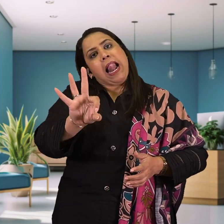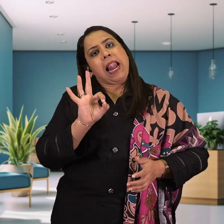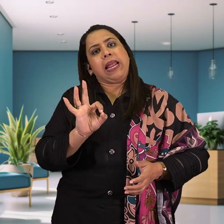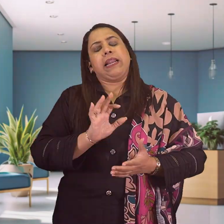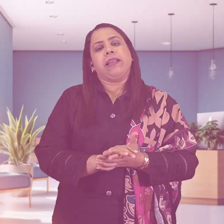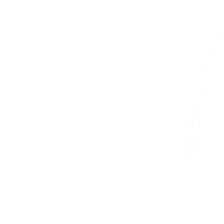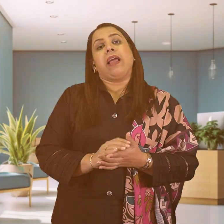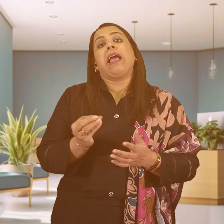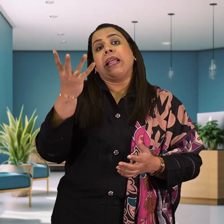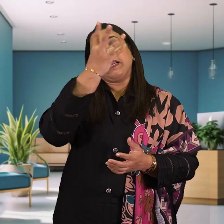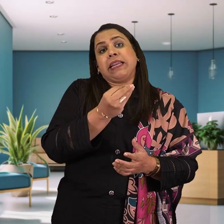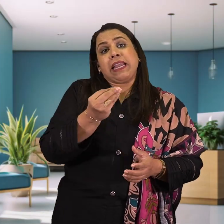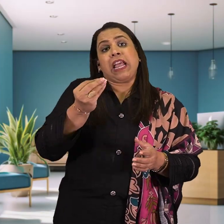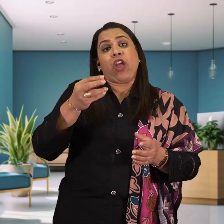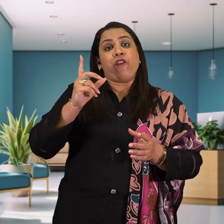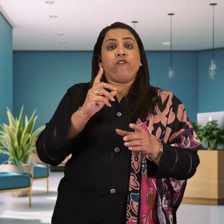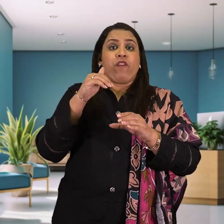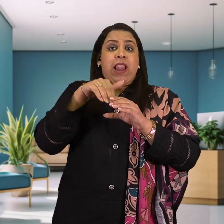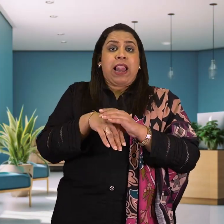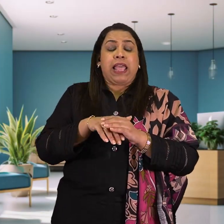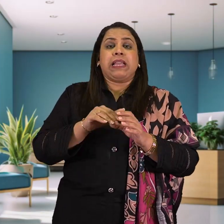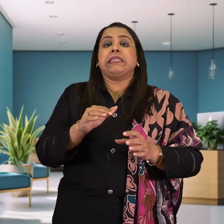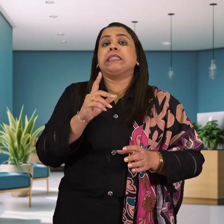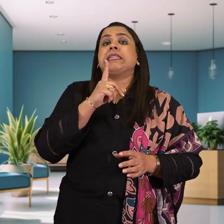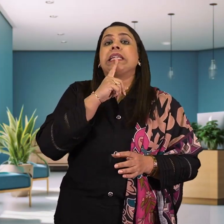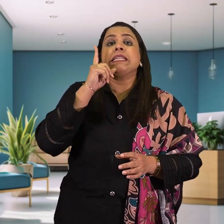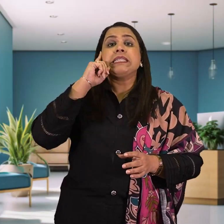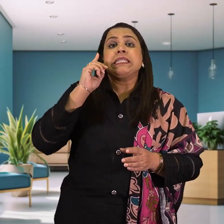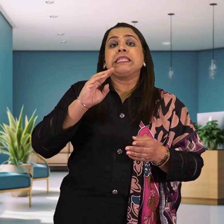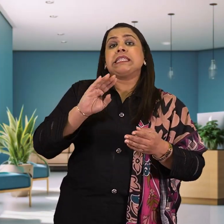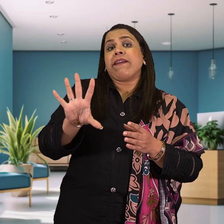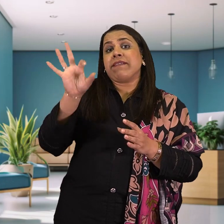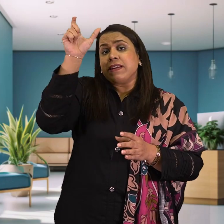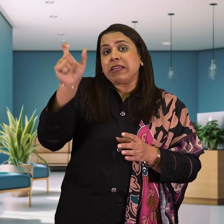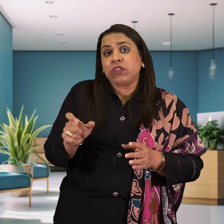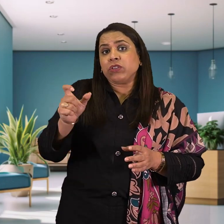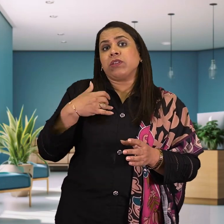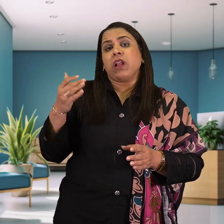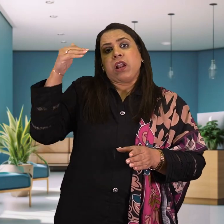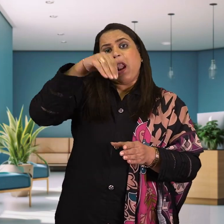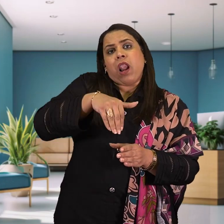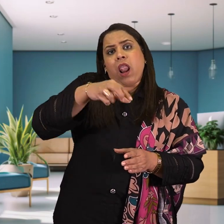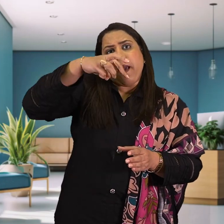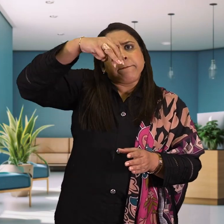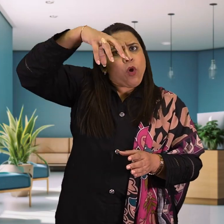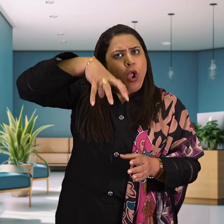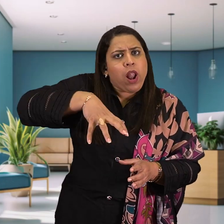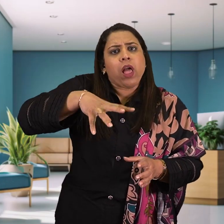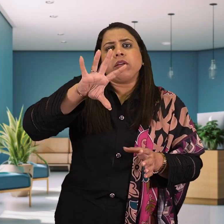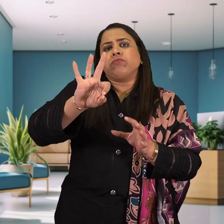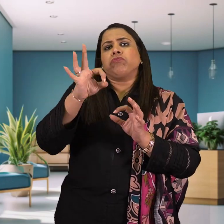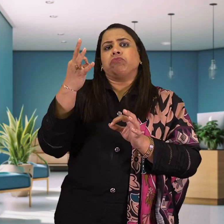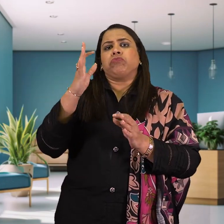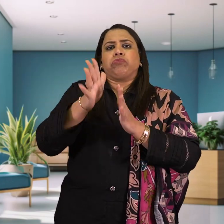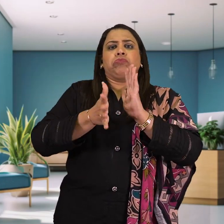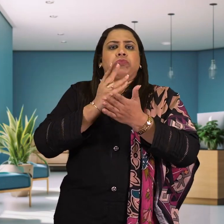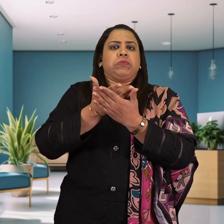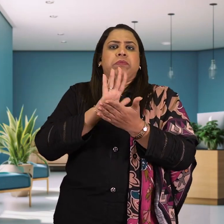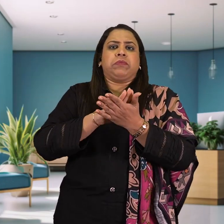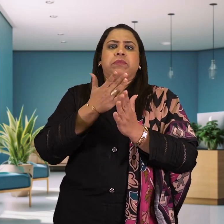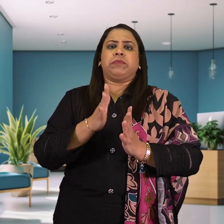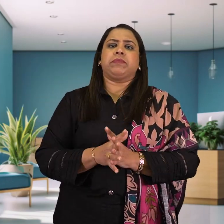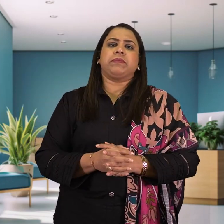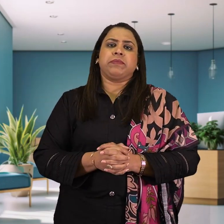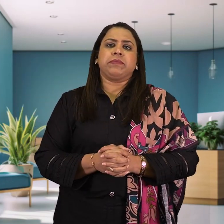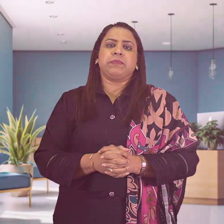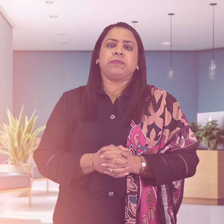to select their leader. On the day of elections, deaf individuals usually have to rely on others at polling stations because of the absence